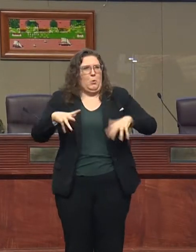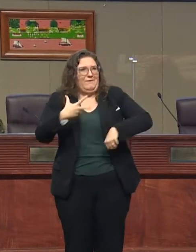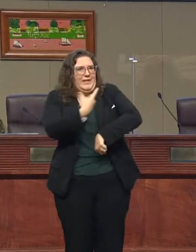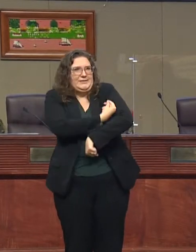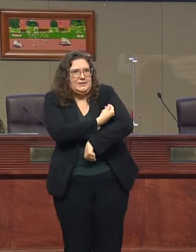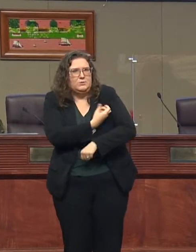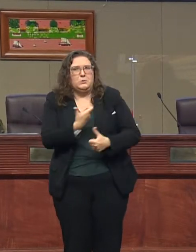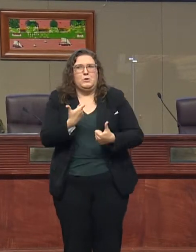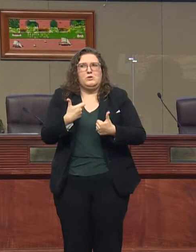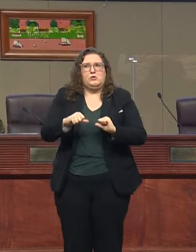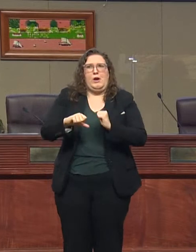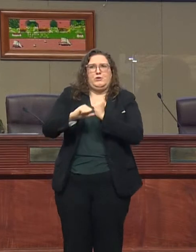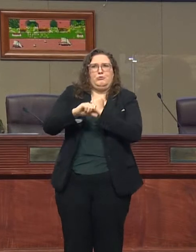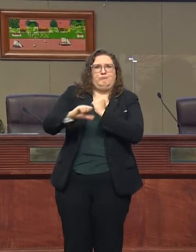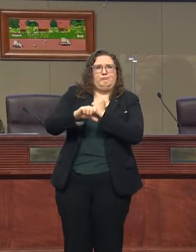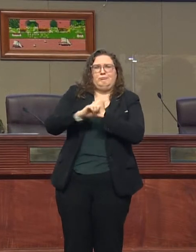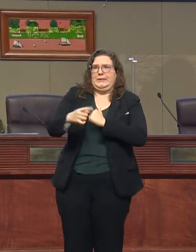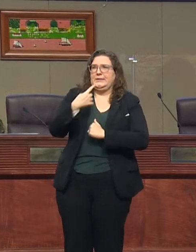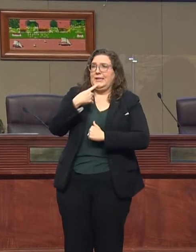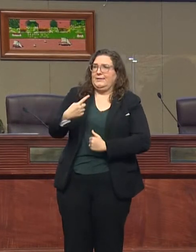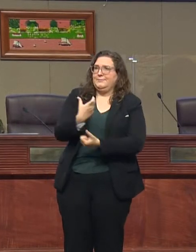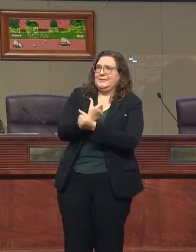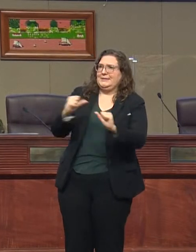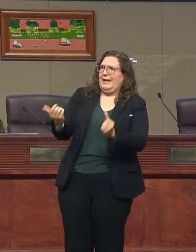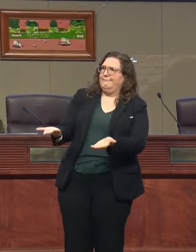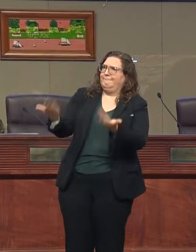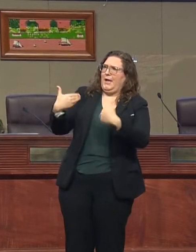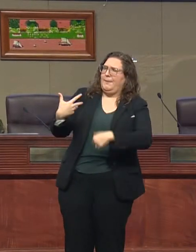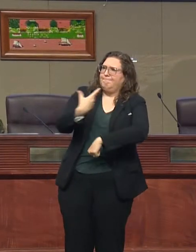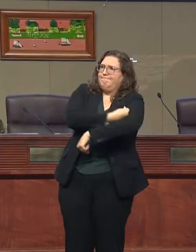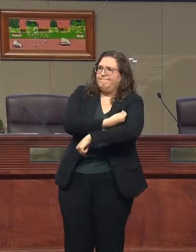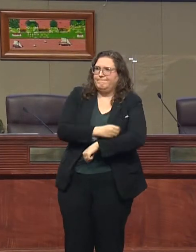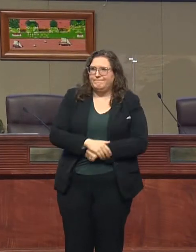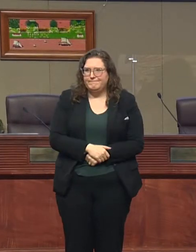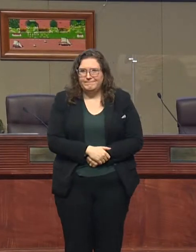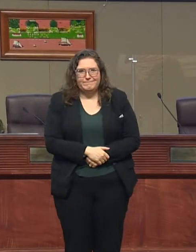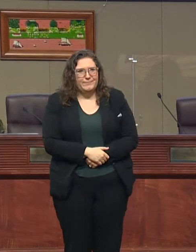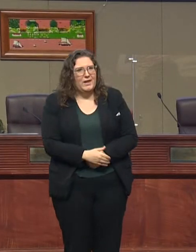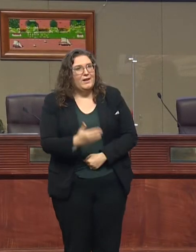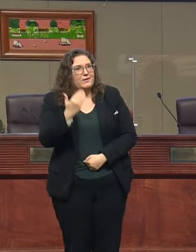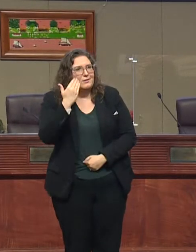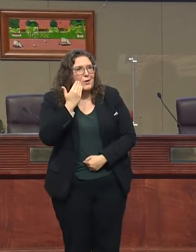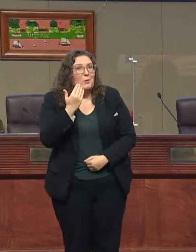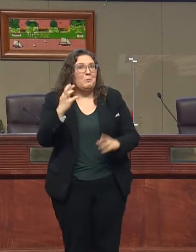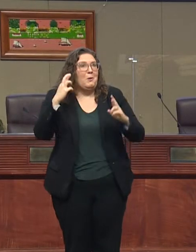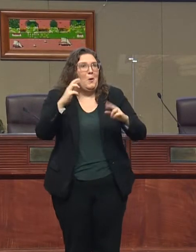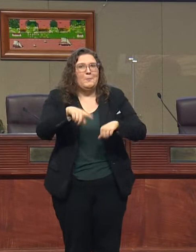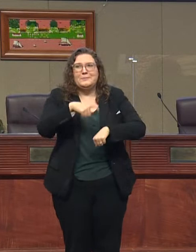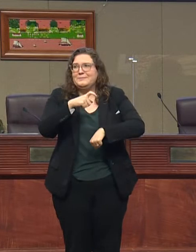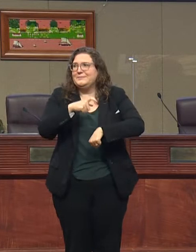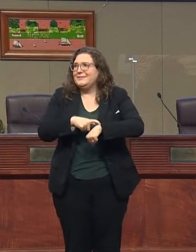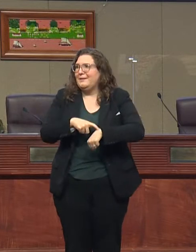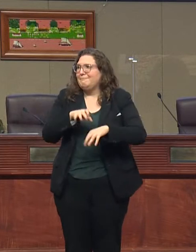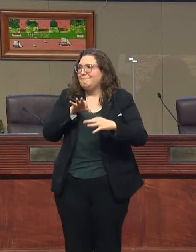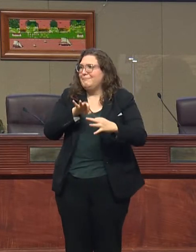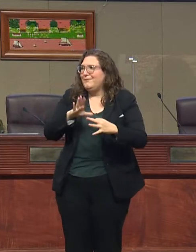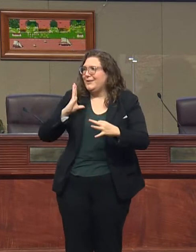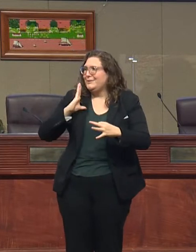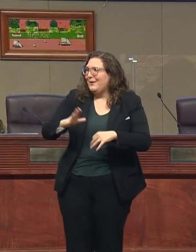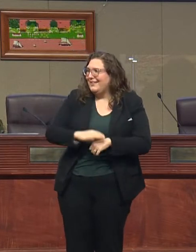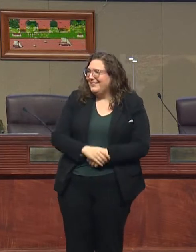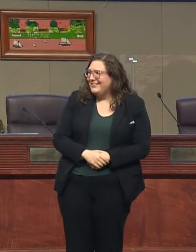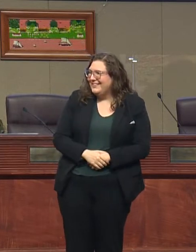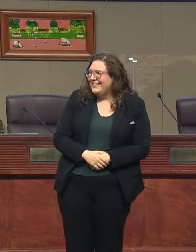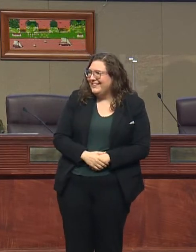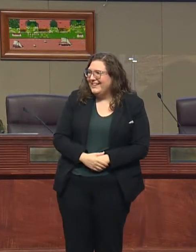So I think we try to do things at the right time, and timing would be right. We knew that we would not be in